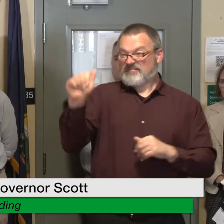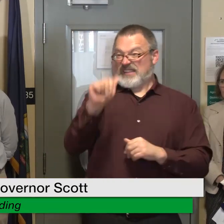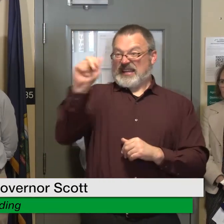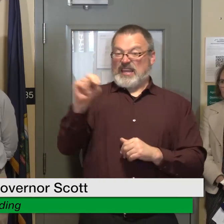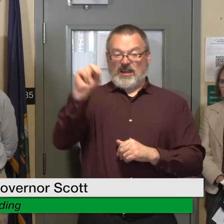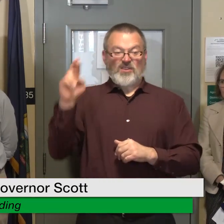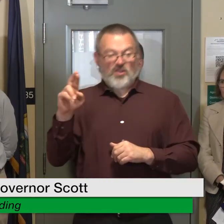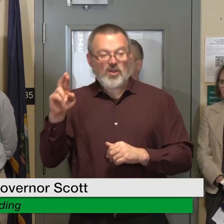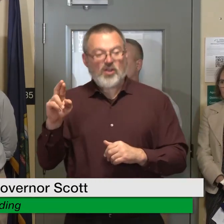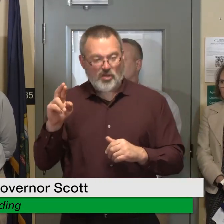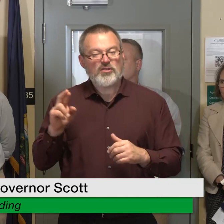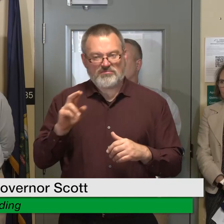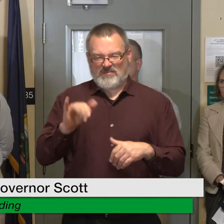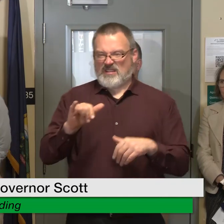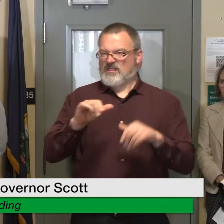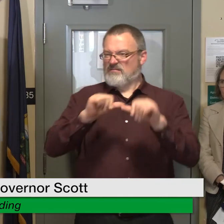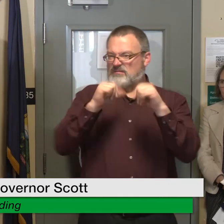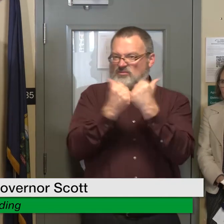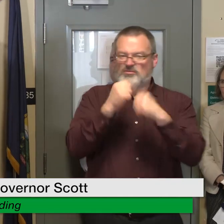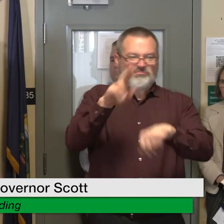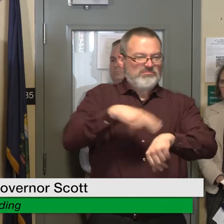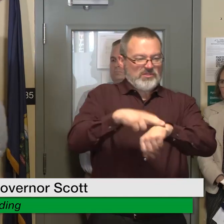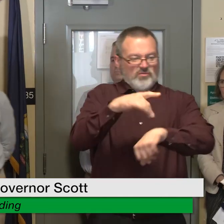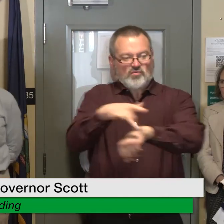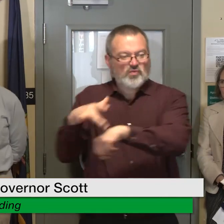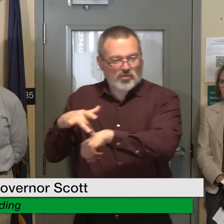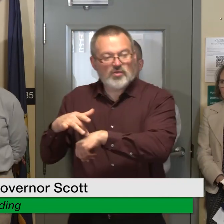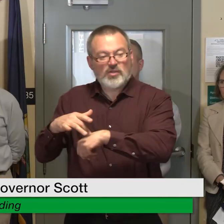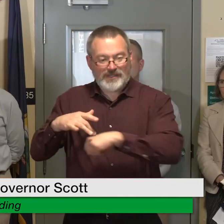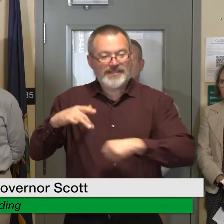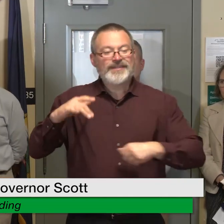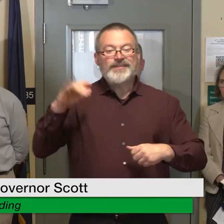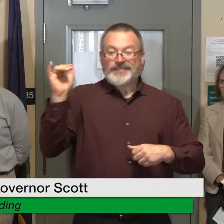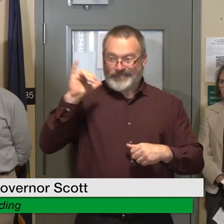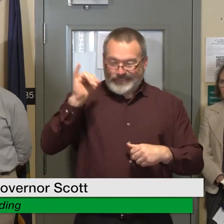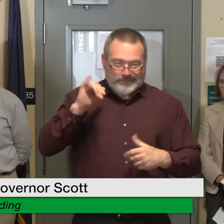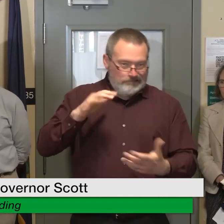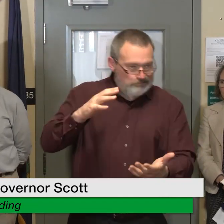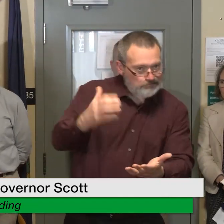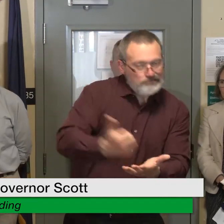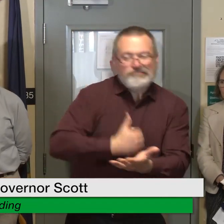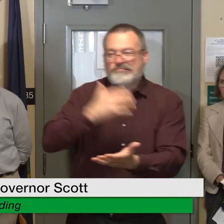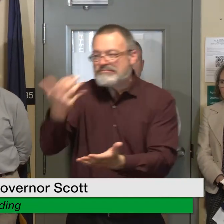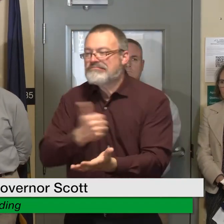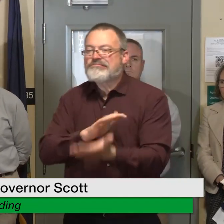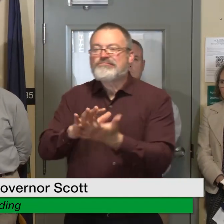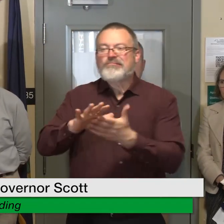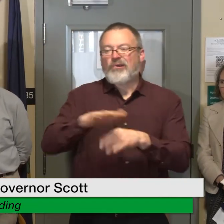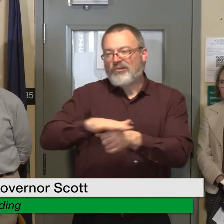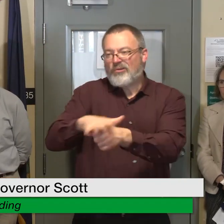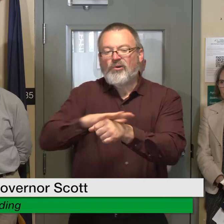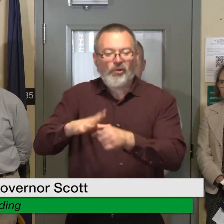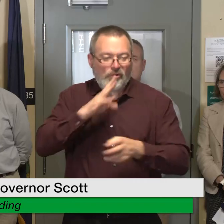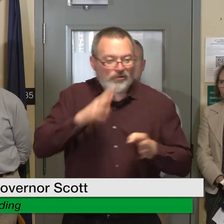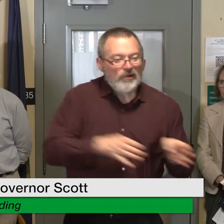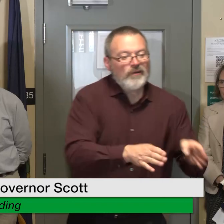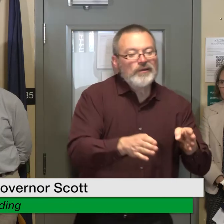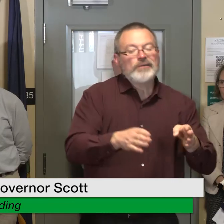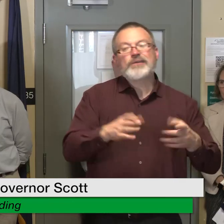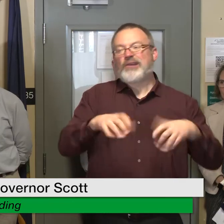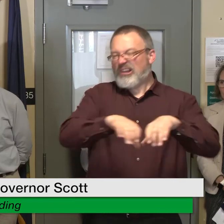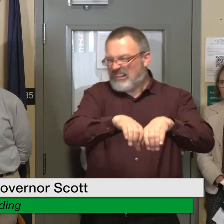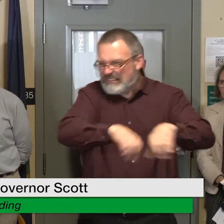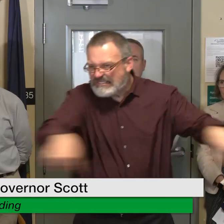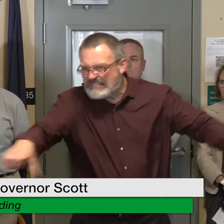calls and inquiries about dredging local rivers, pursuing large-scale removal of accumulated rocks, logs, and sediment to